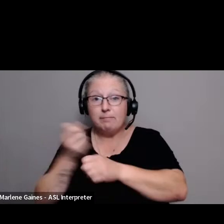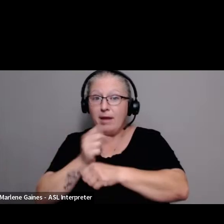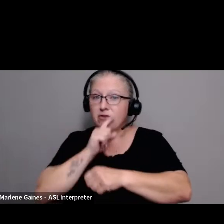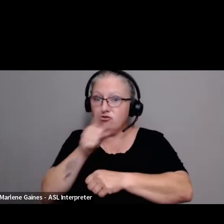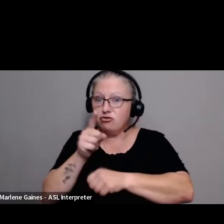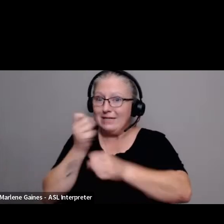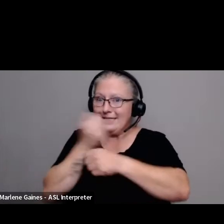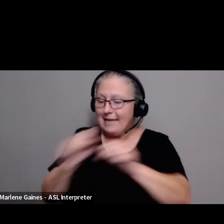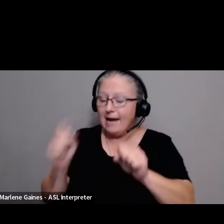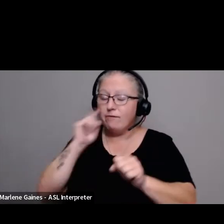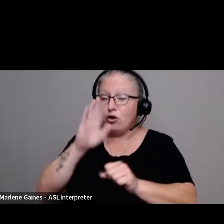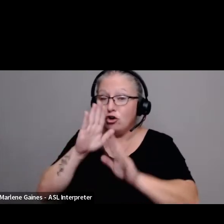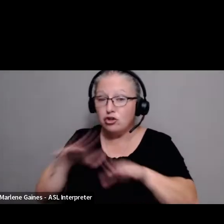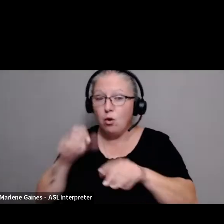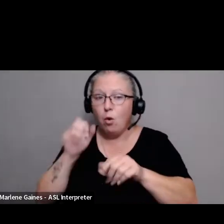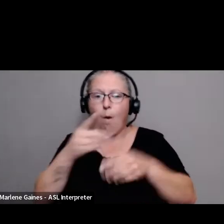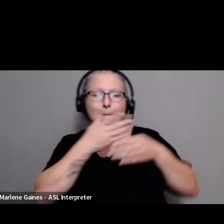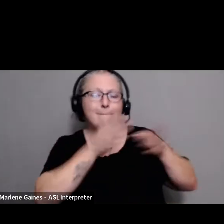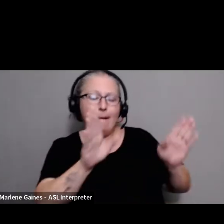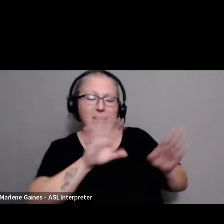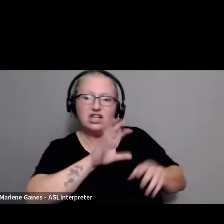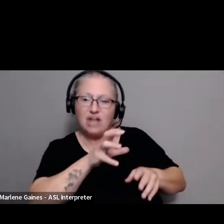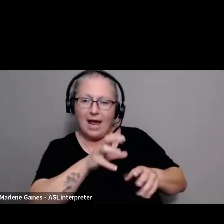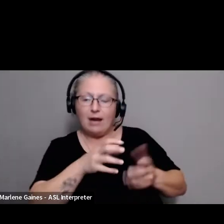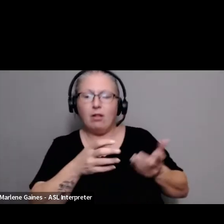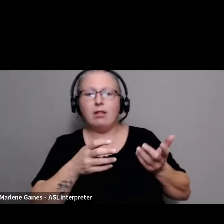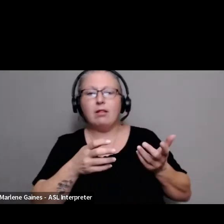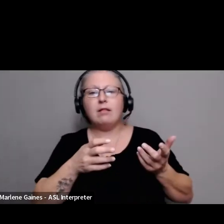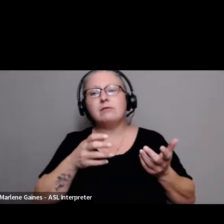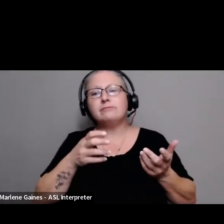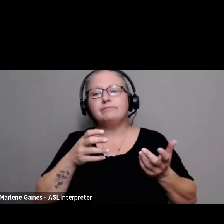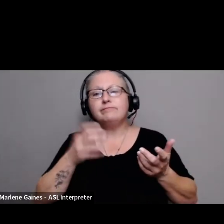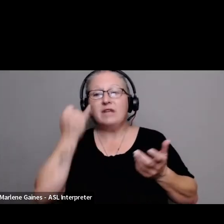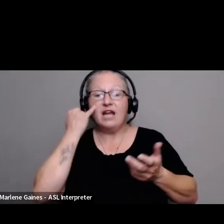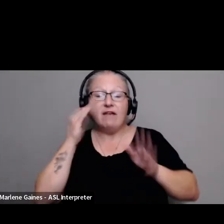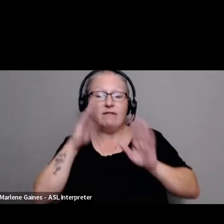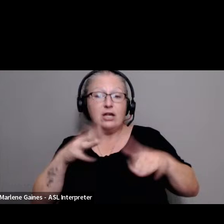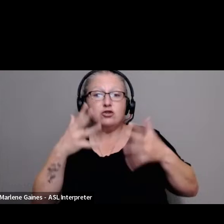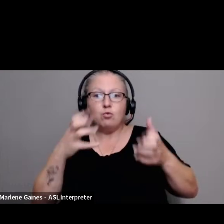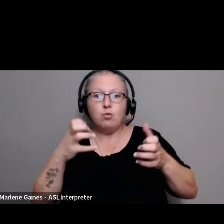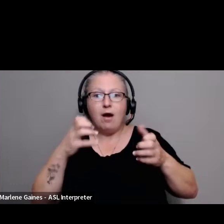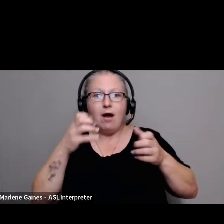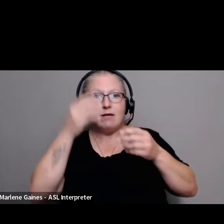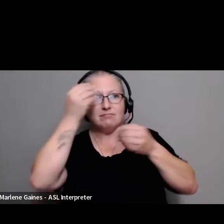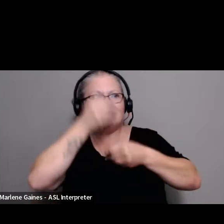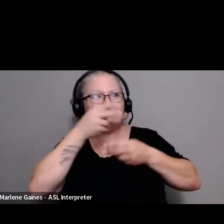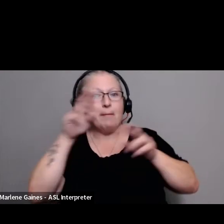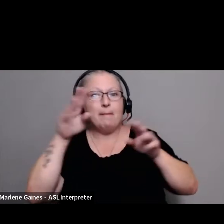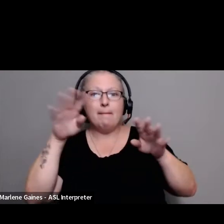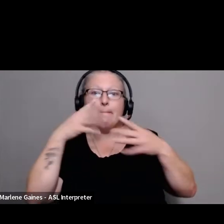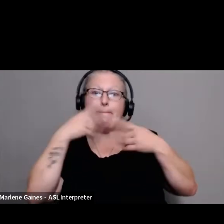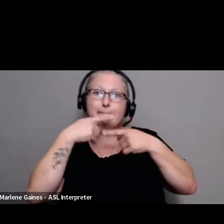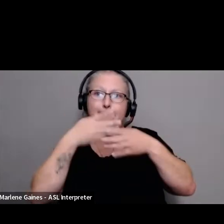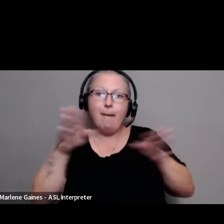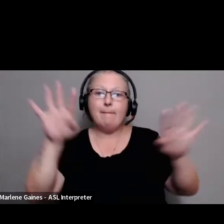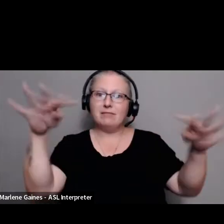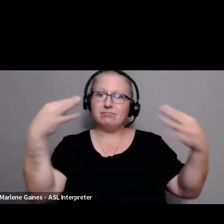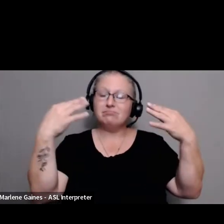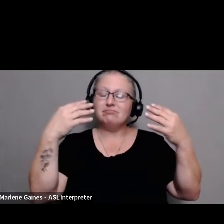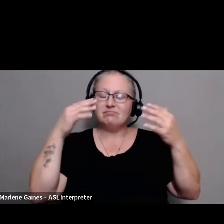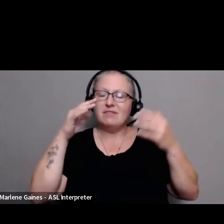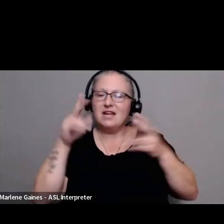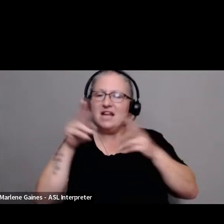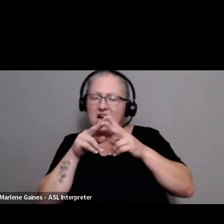your children, or as a public channel for kids that are really trying to, if you will, put themselves out there in the public. So with that, I would love